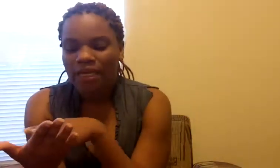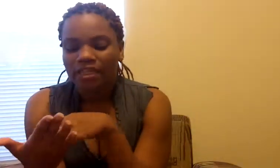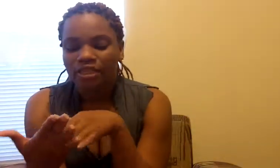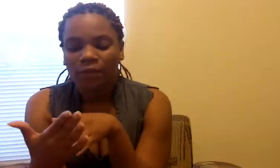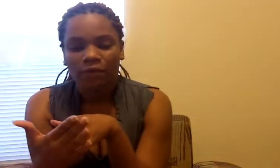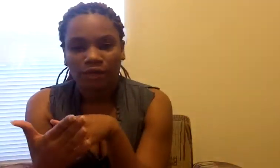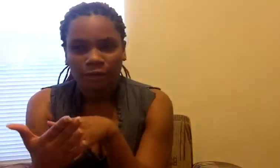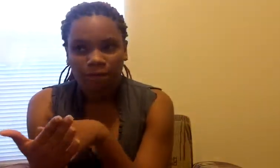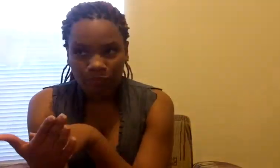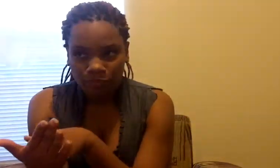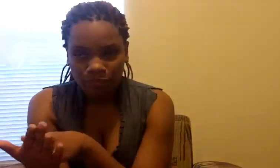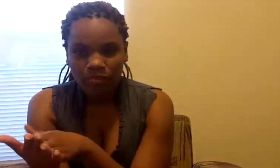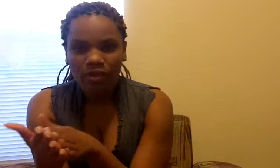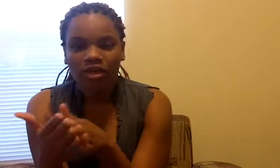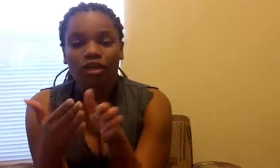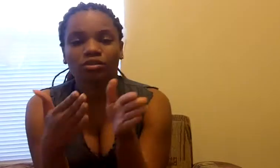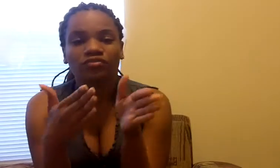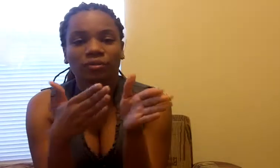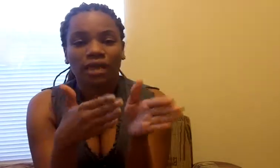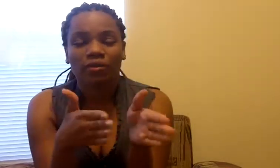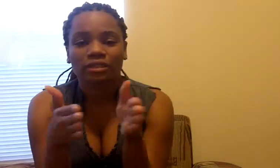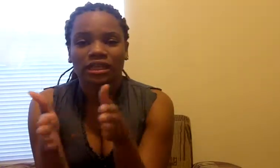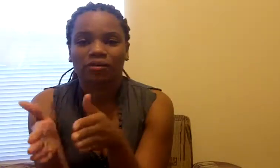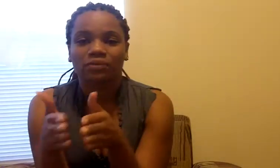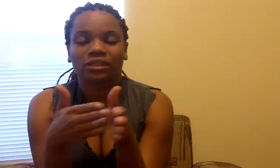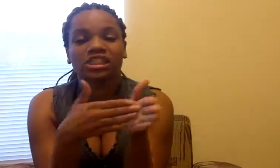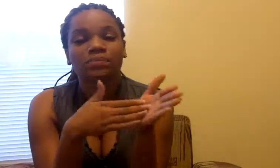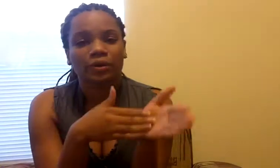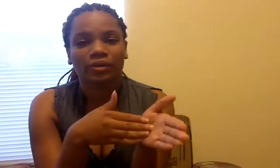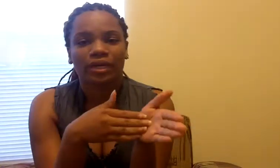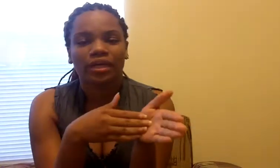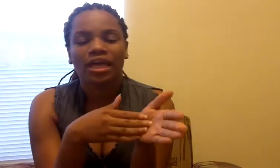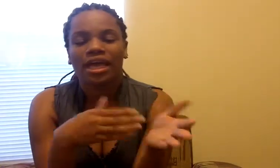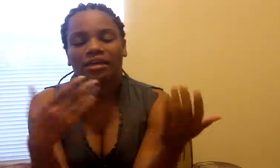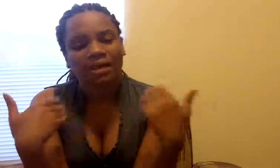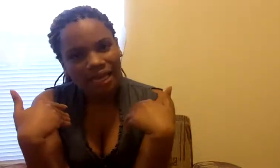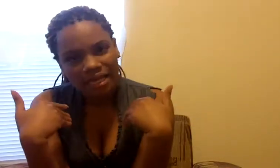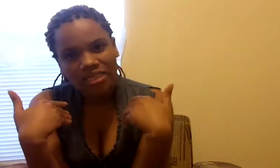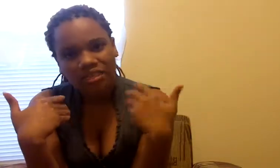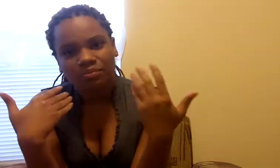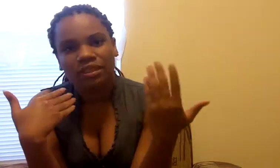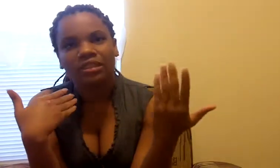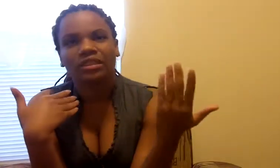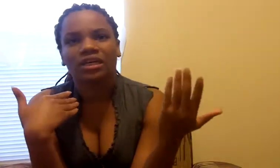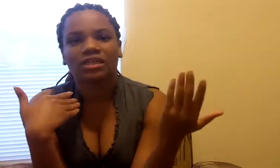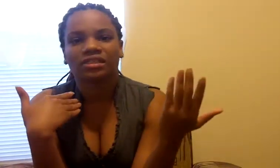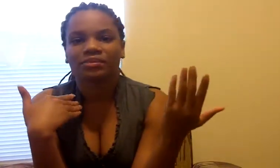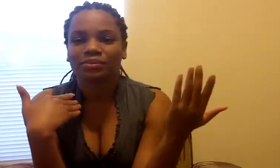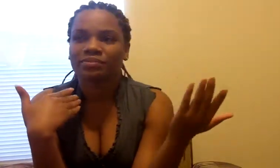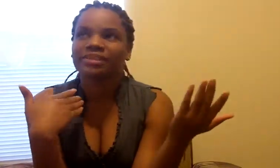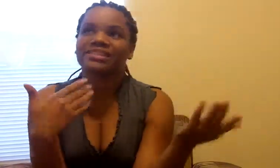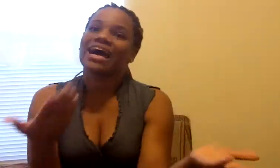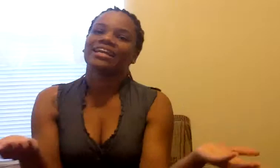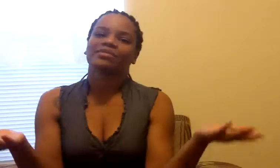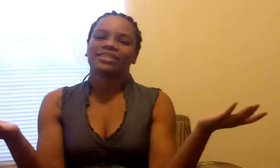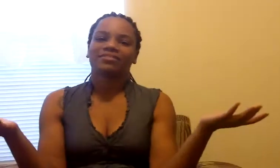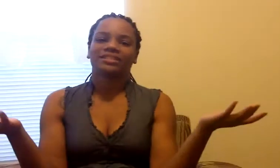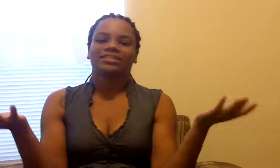an interpreter goes from language to language, but it's spoken. And in my case, it'll be pretty much sign language, obviously,